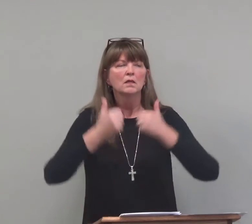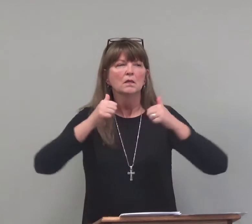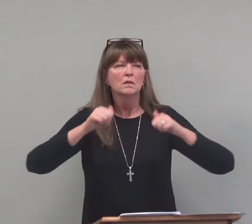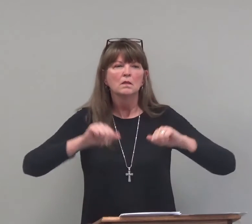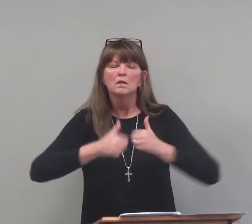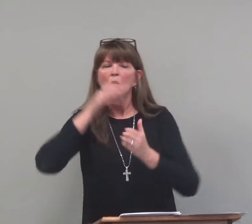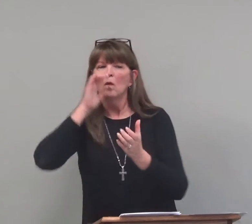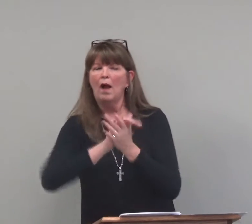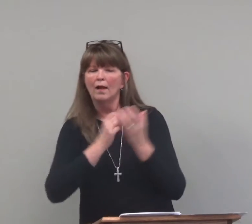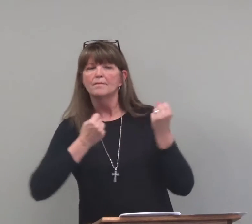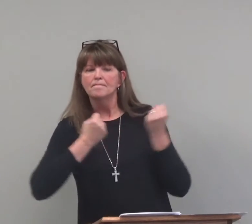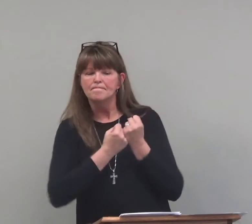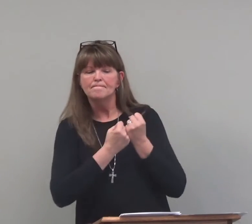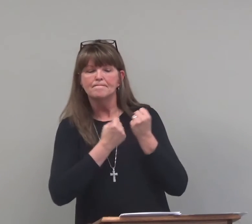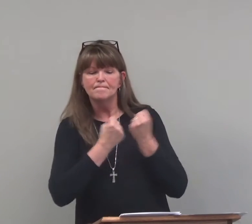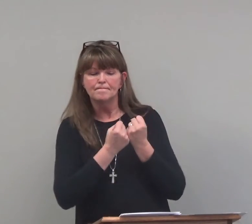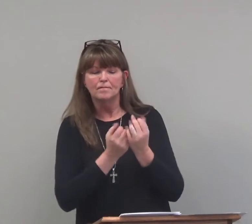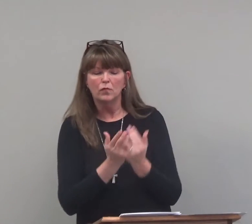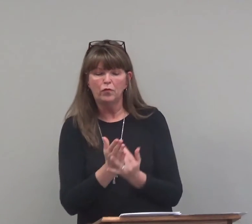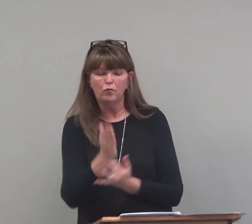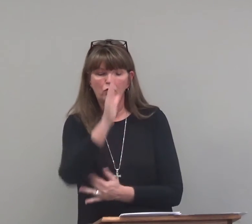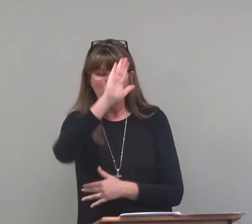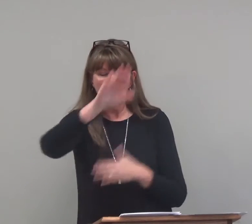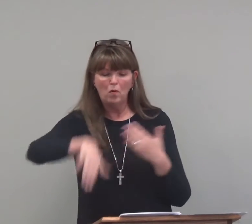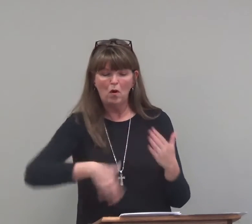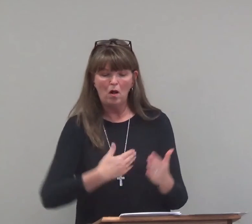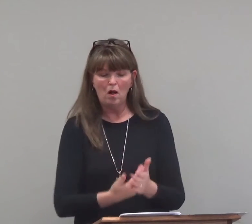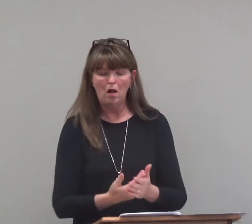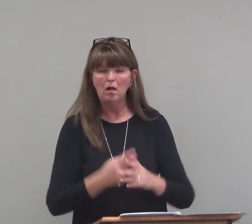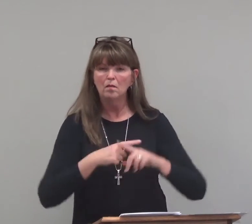David's challenges, she was there behind the scenes supporting him.